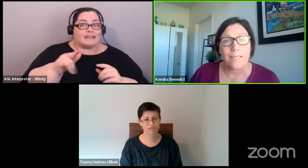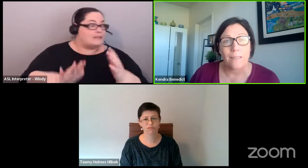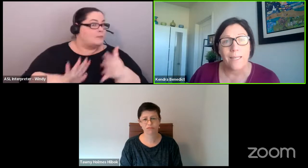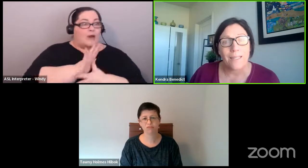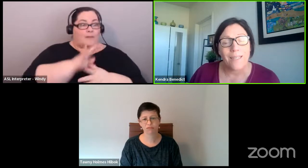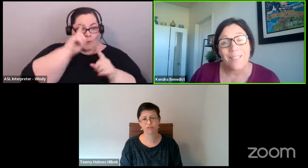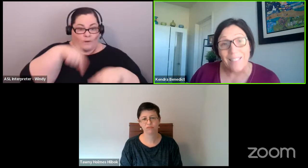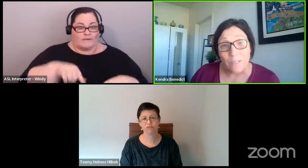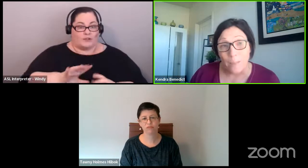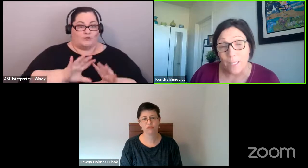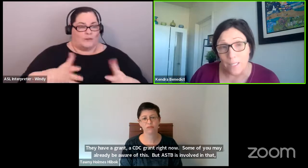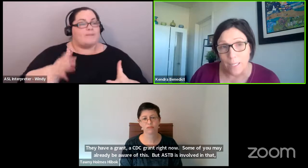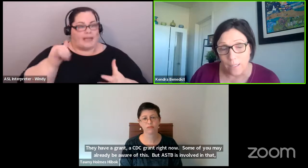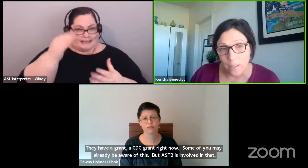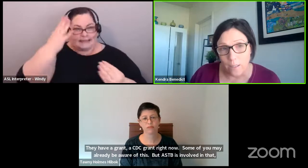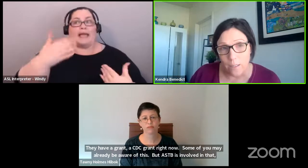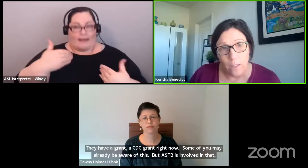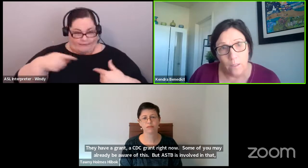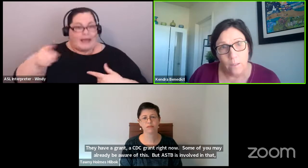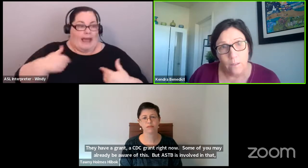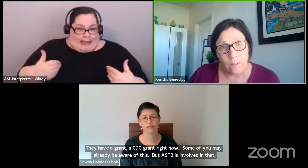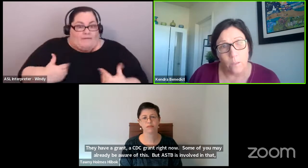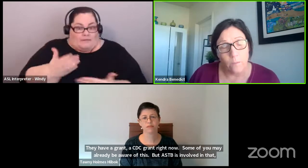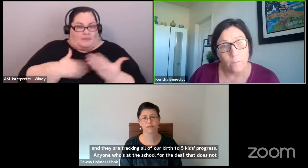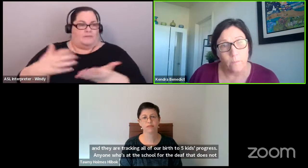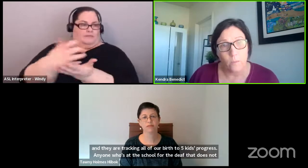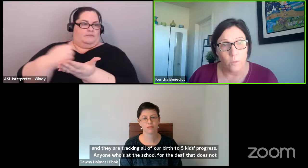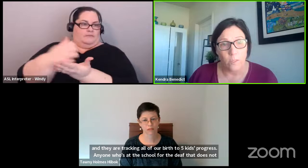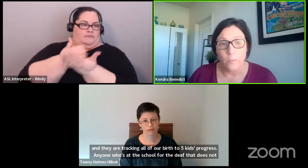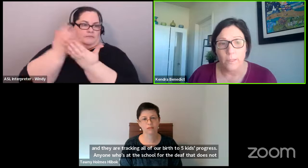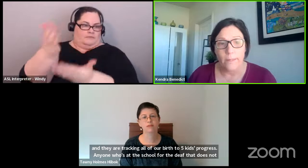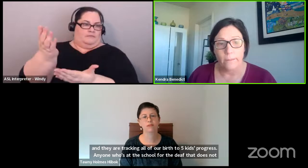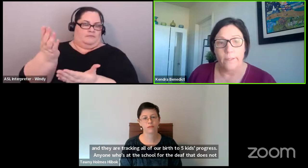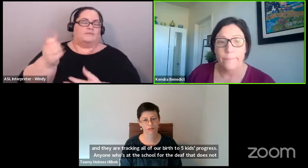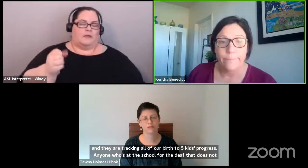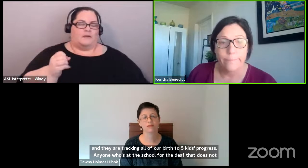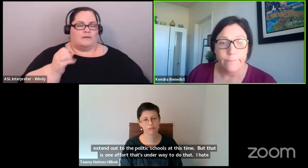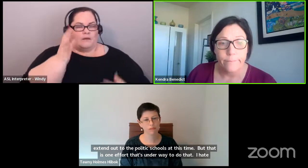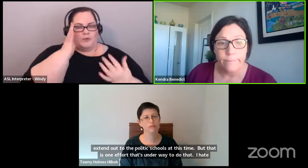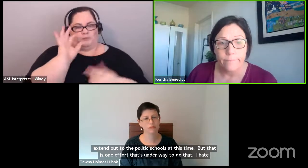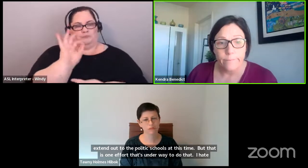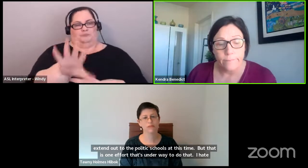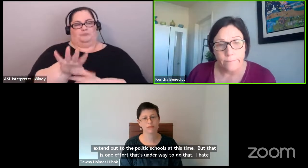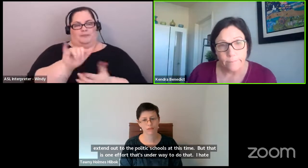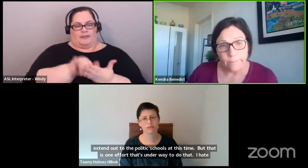group, because that data is being collected. So just wanted to put that out there.